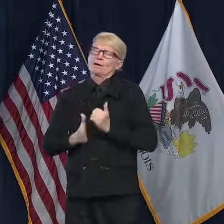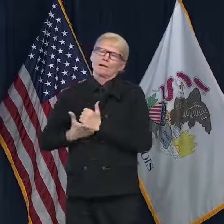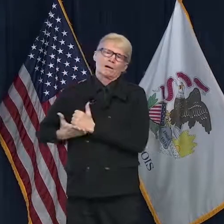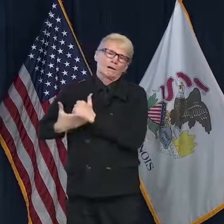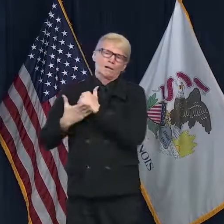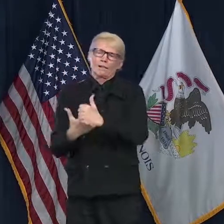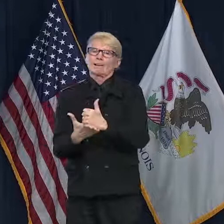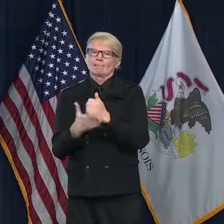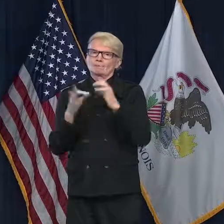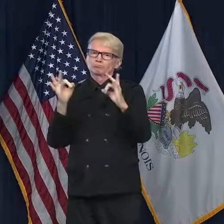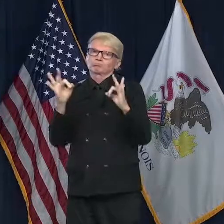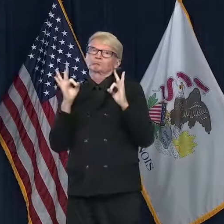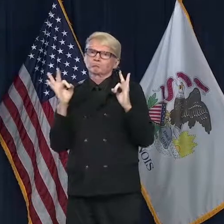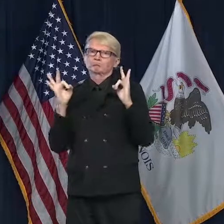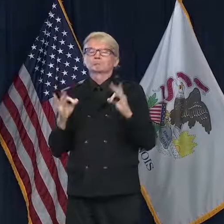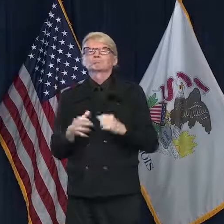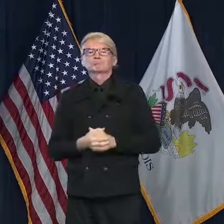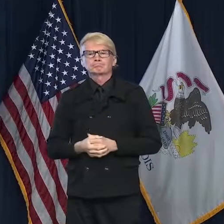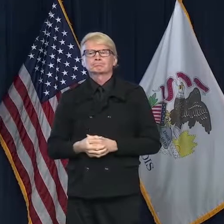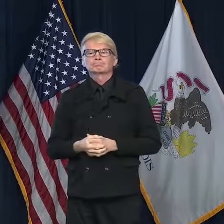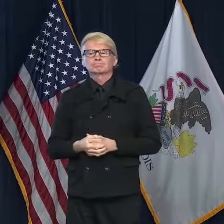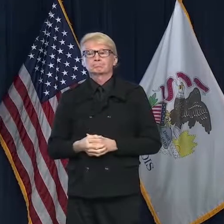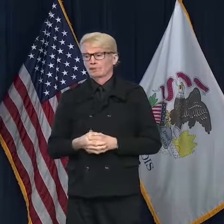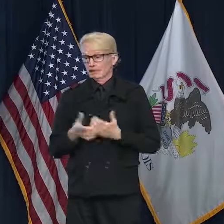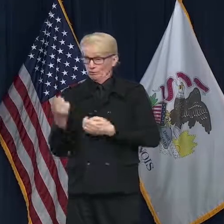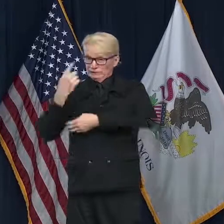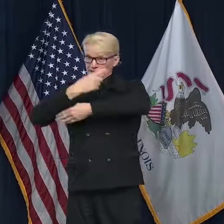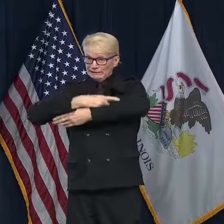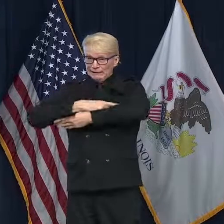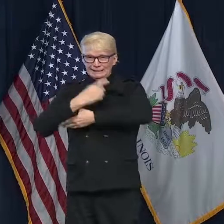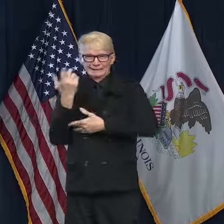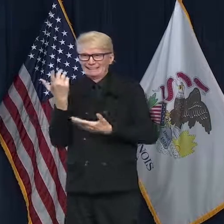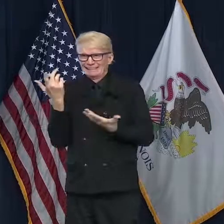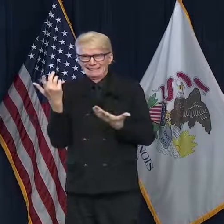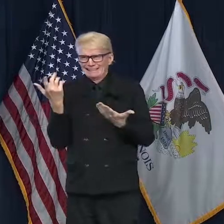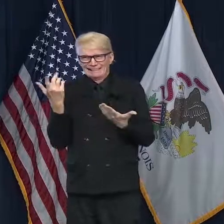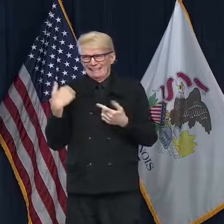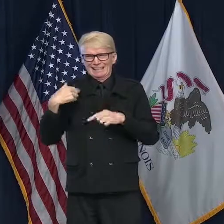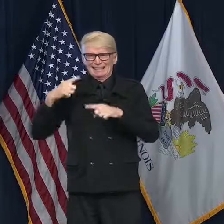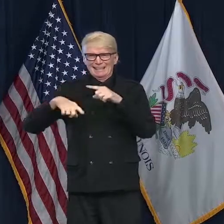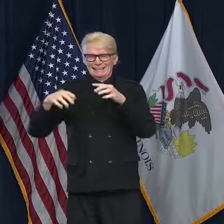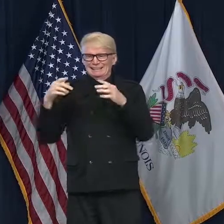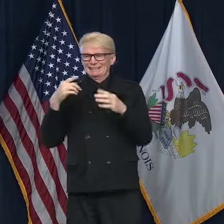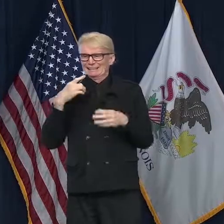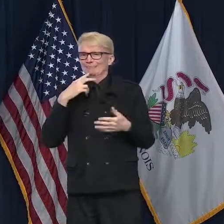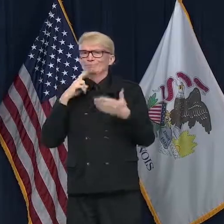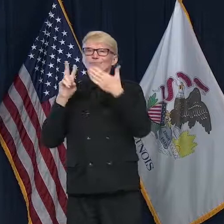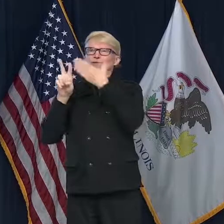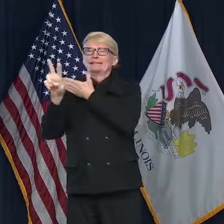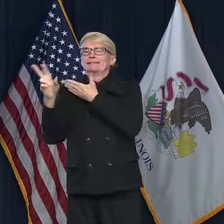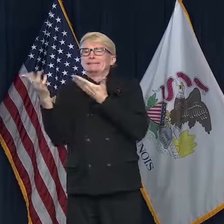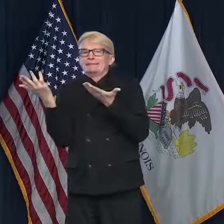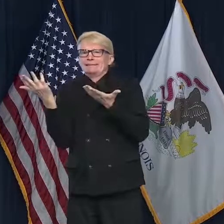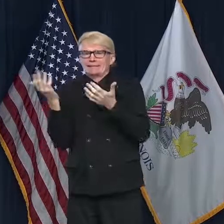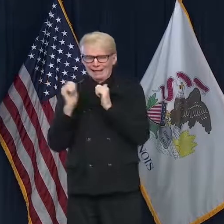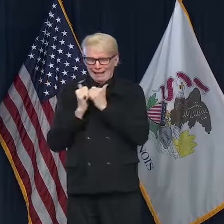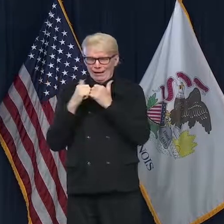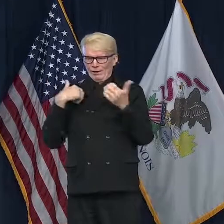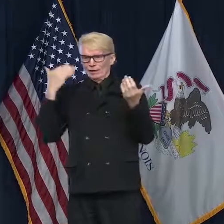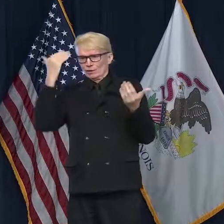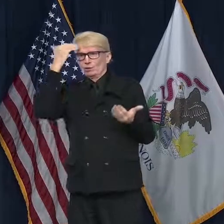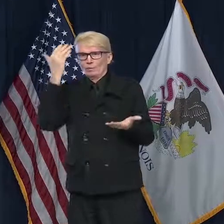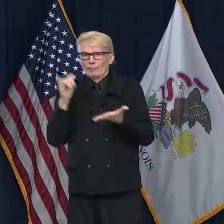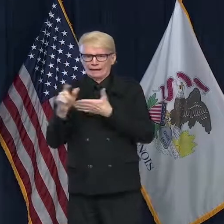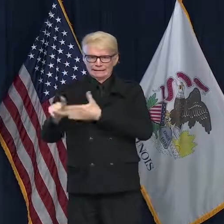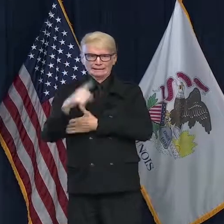helpful for us. And I can't tell you an exact date. I think it would be irresponsible, in fact, to set a date and tell you that